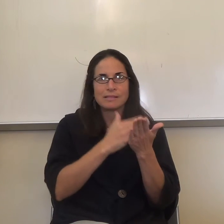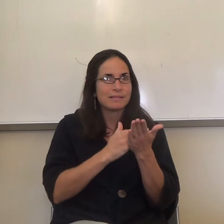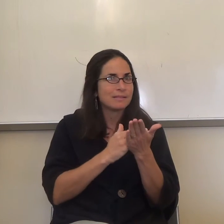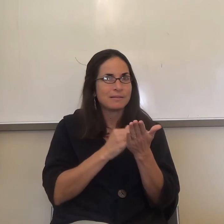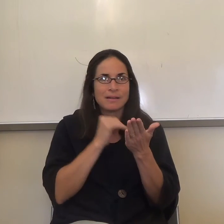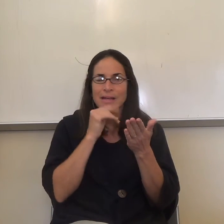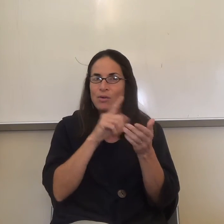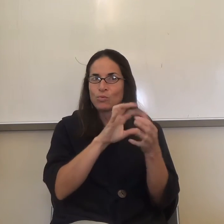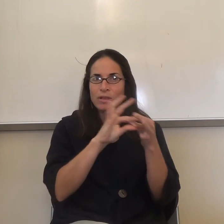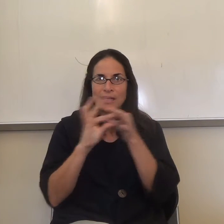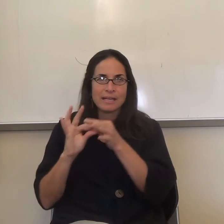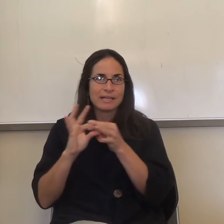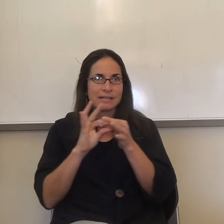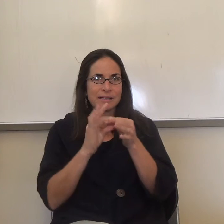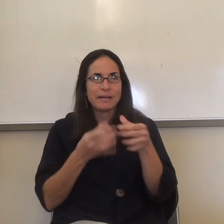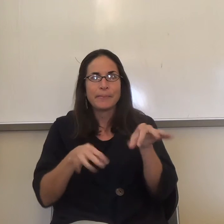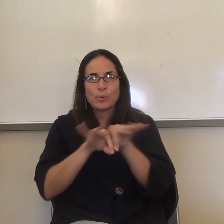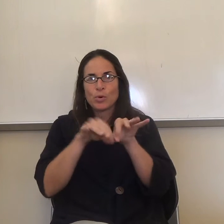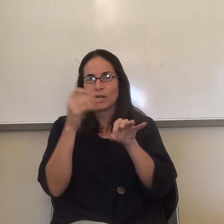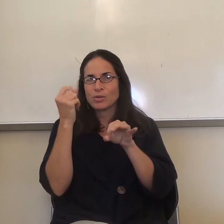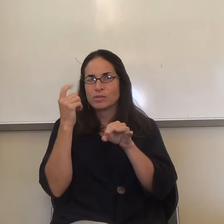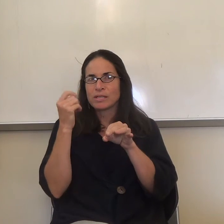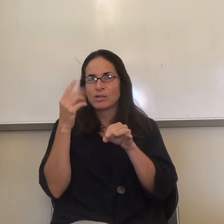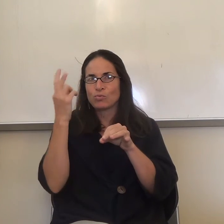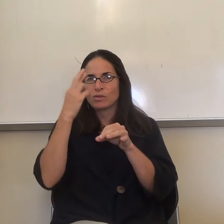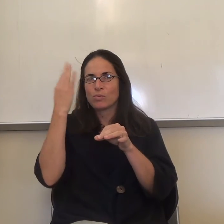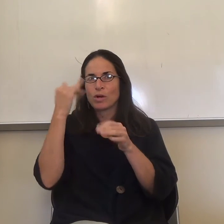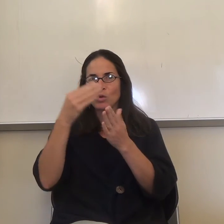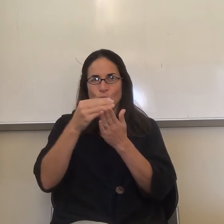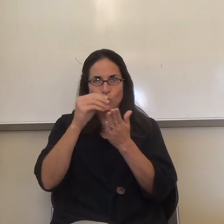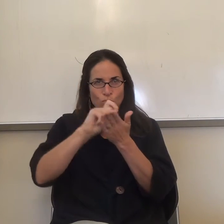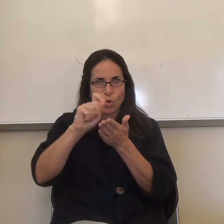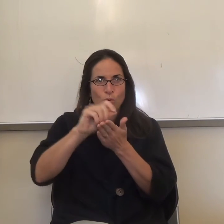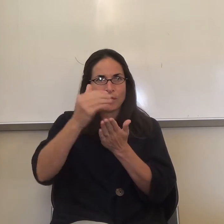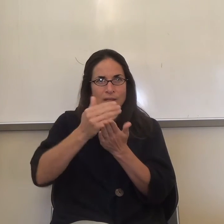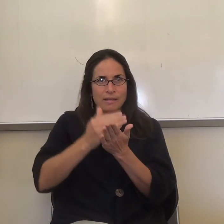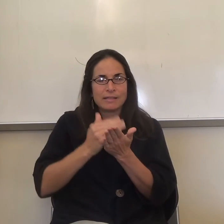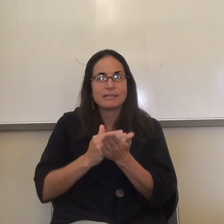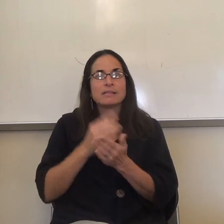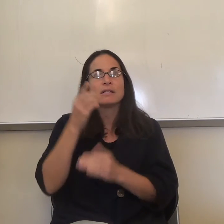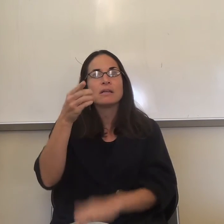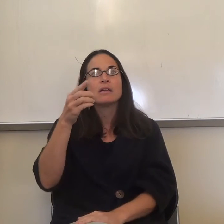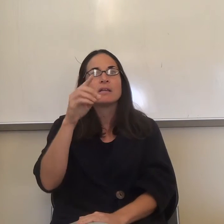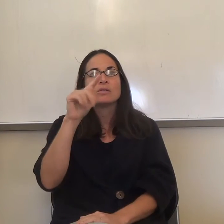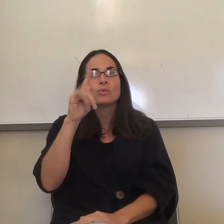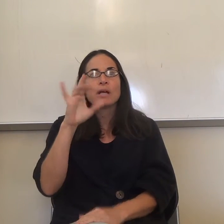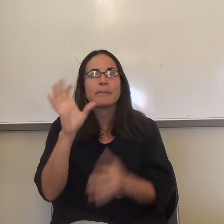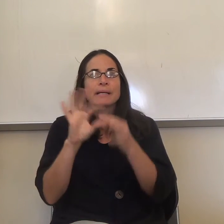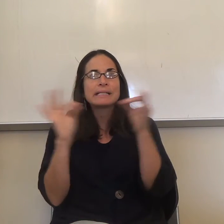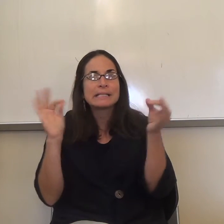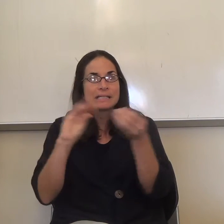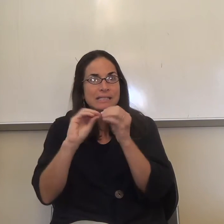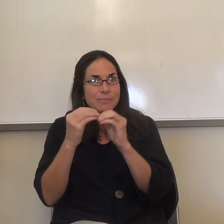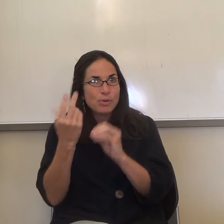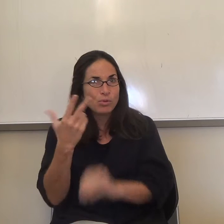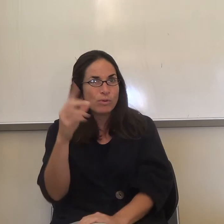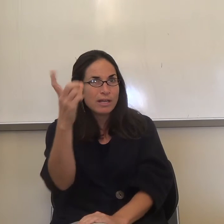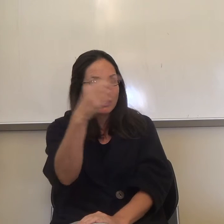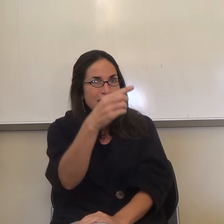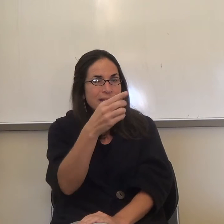are understanding exactly what they're putting in that list. So if the topic sentence would be number 3? We got stuff. The what? Well, we're getting